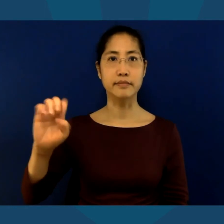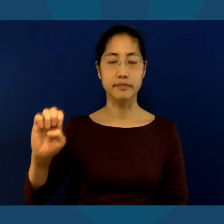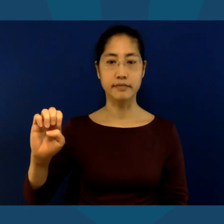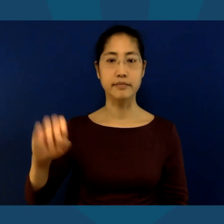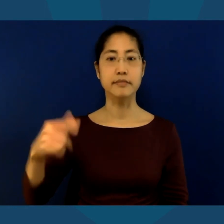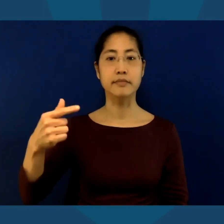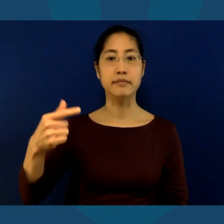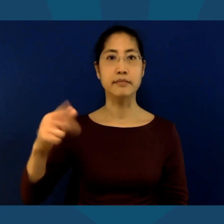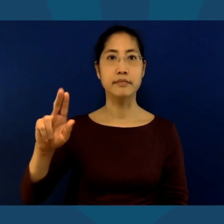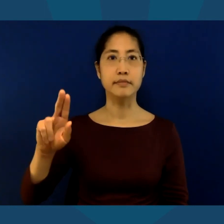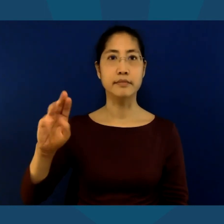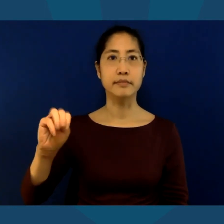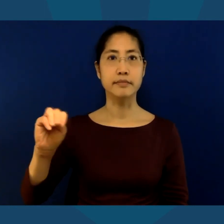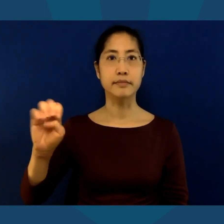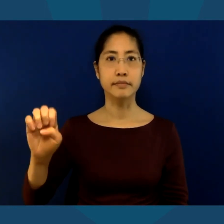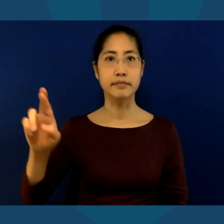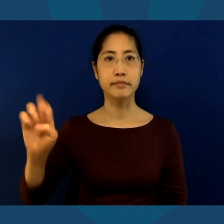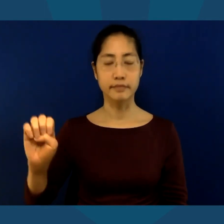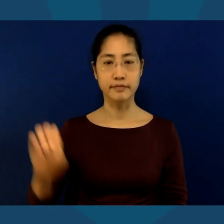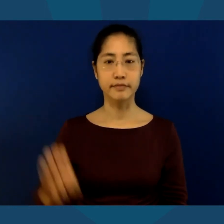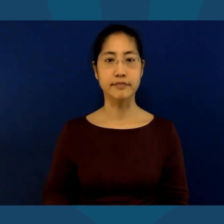Mabel Gummery.